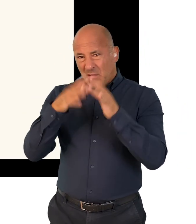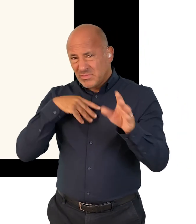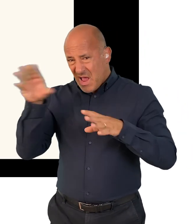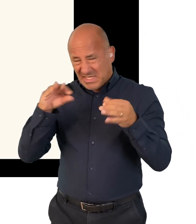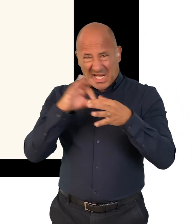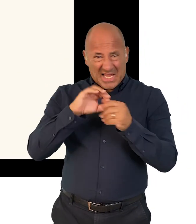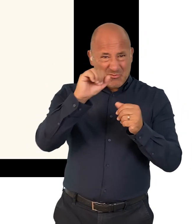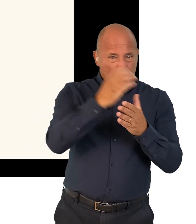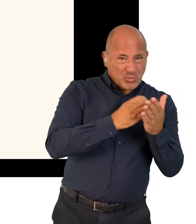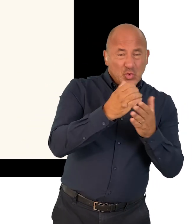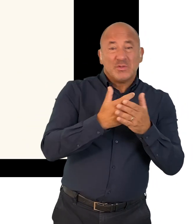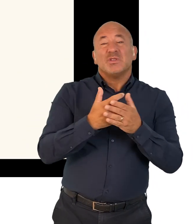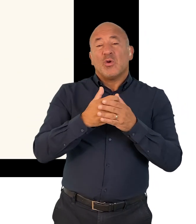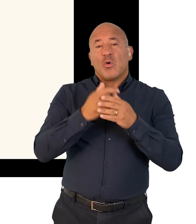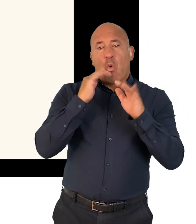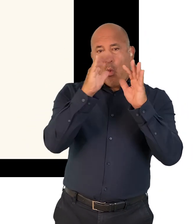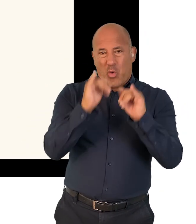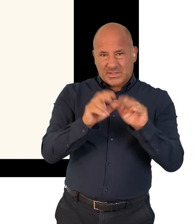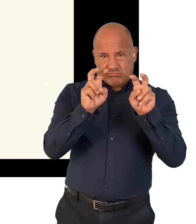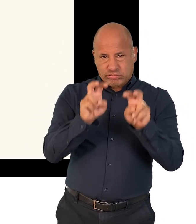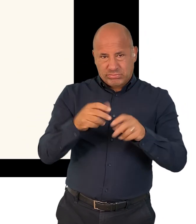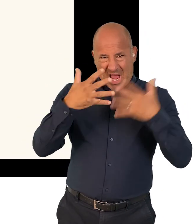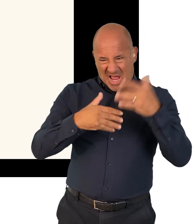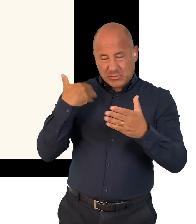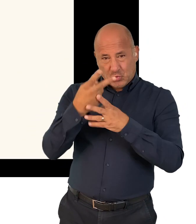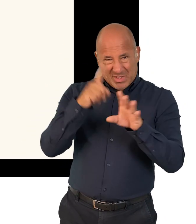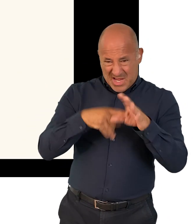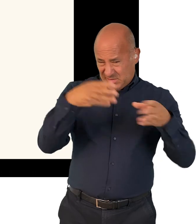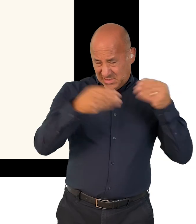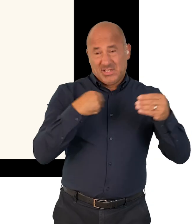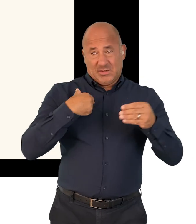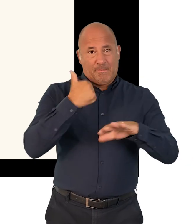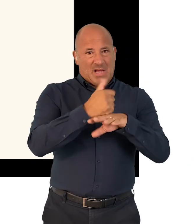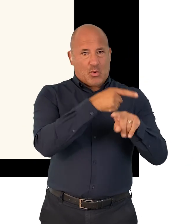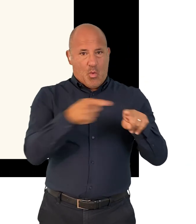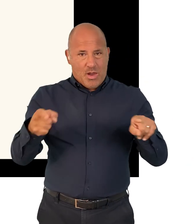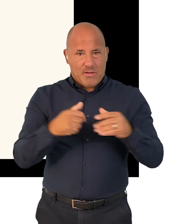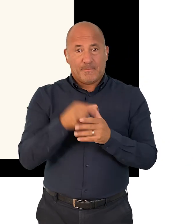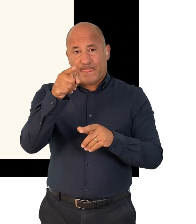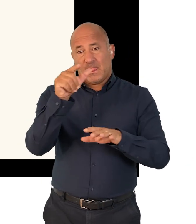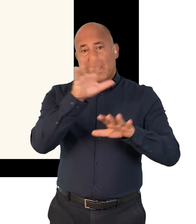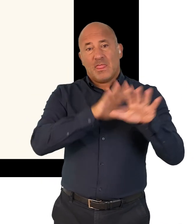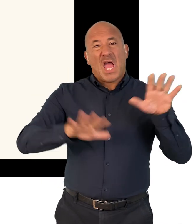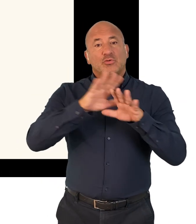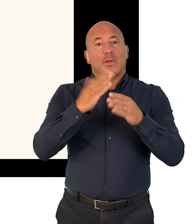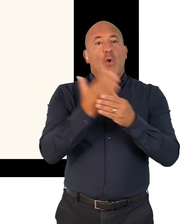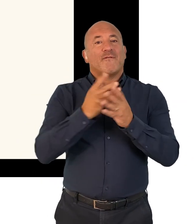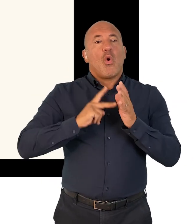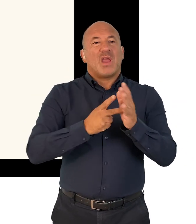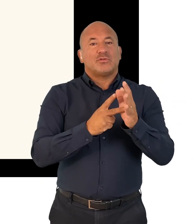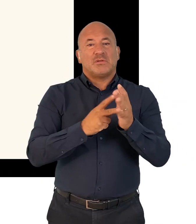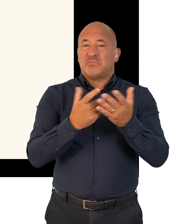relating to your constitution and audited accounts from the past 2 years. If you are a national portfolio